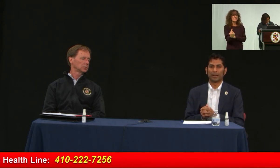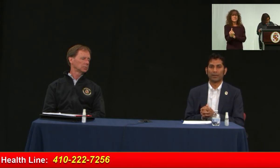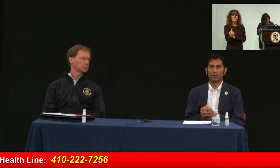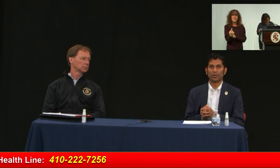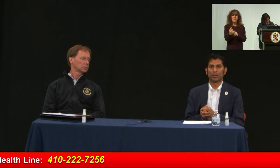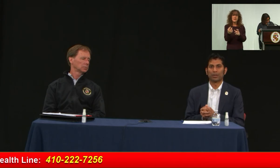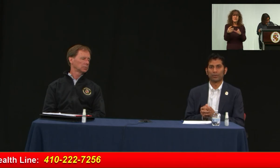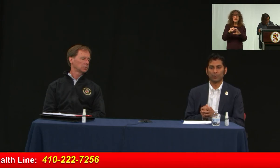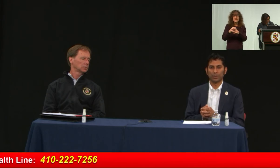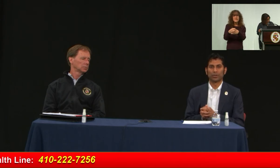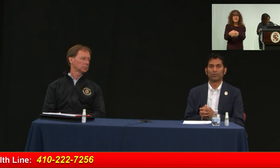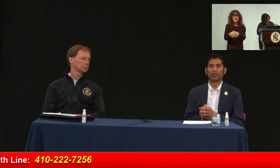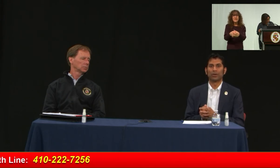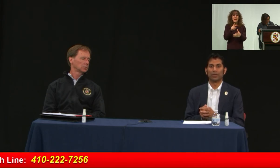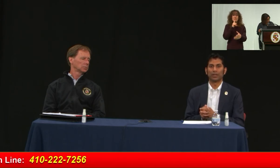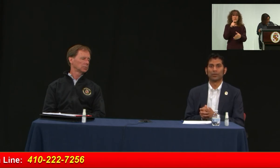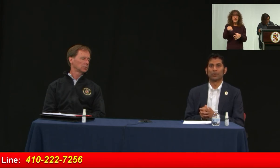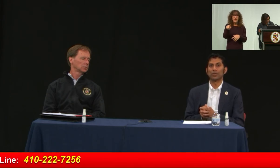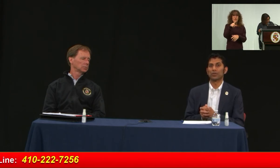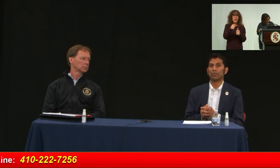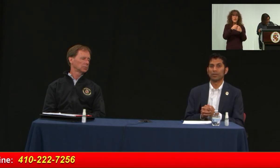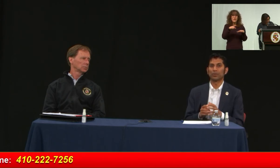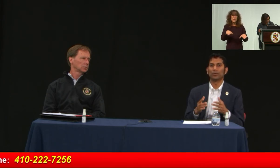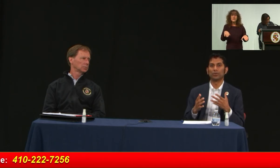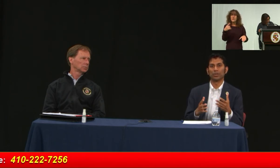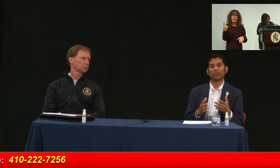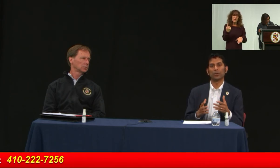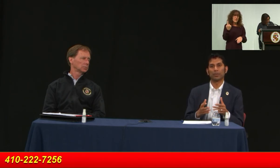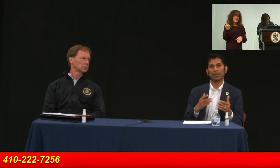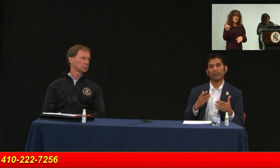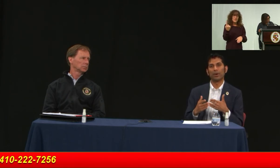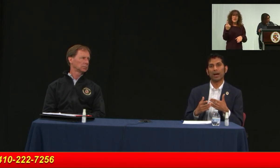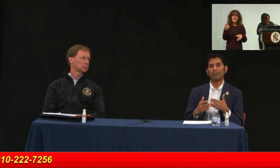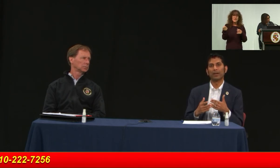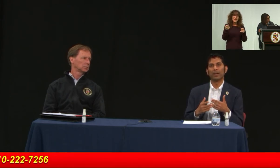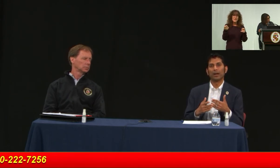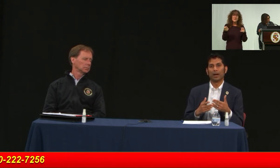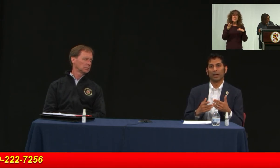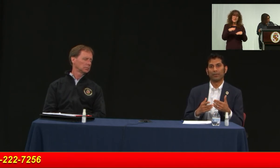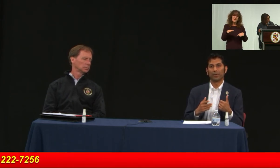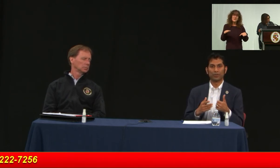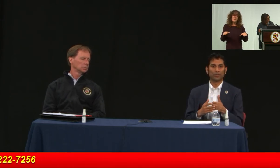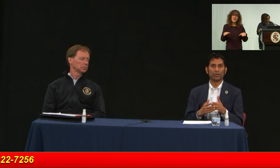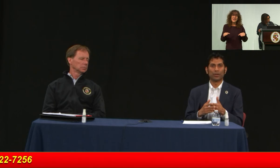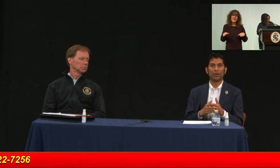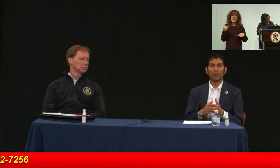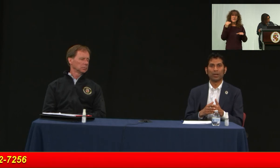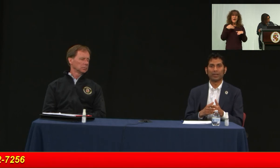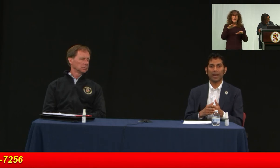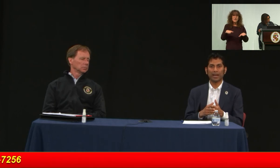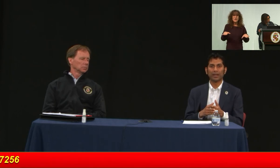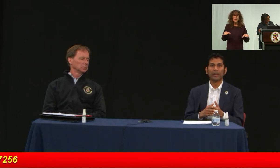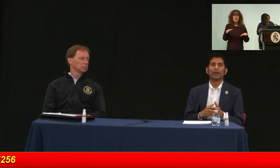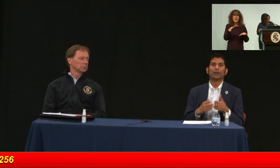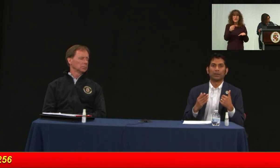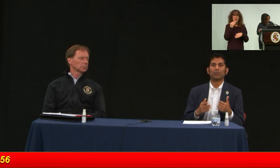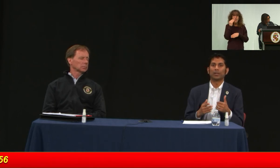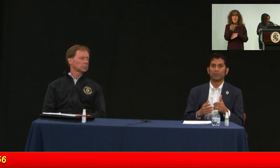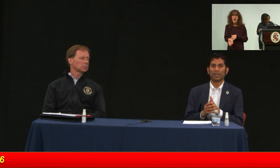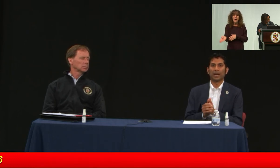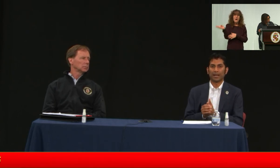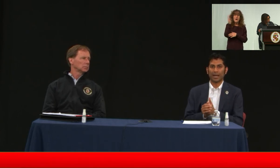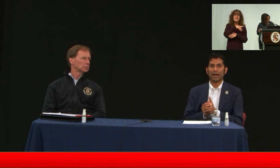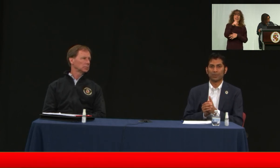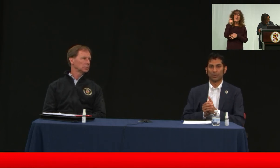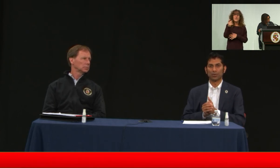I'm sure that all of you with children know that there's only so much you can do to control them. And if you have If you have children at home all day, you